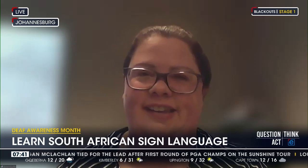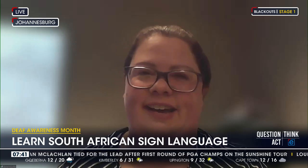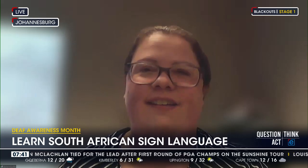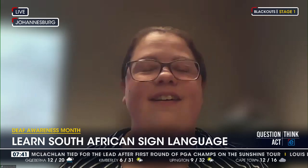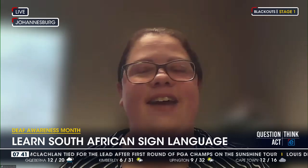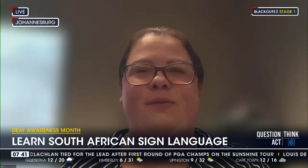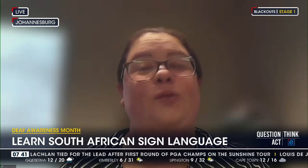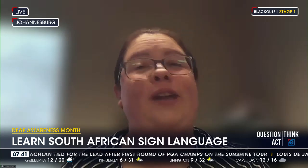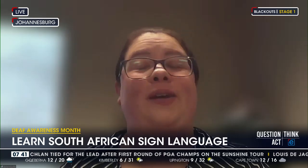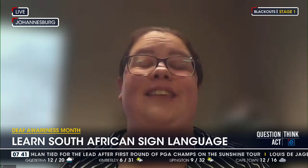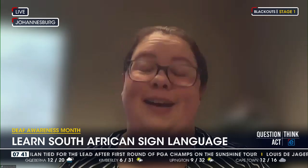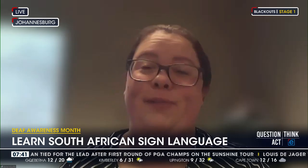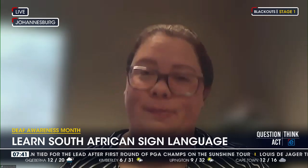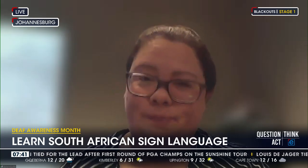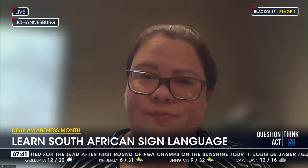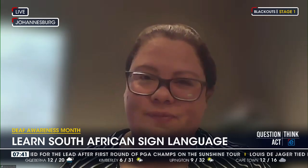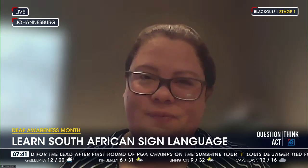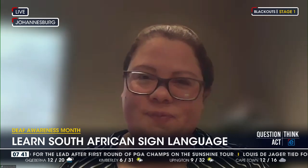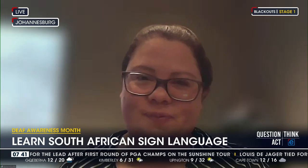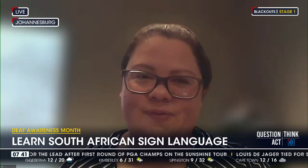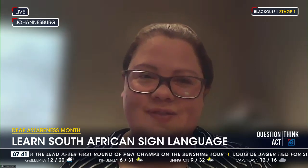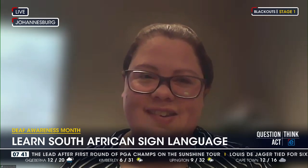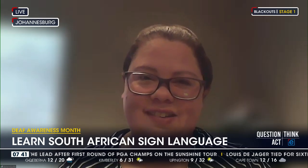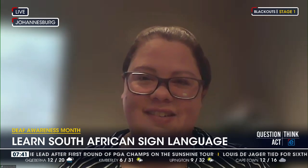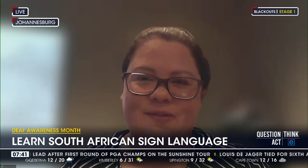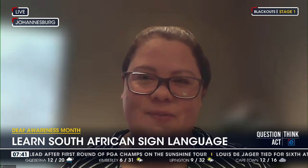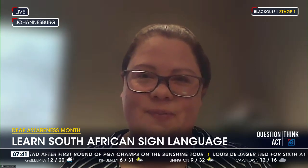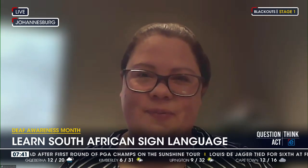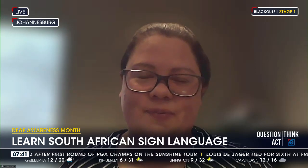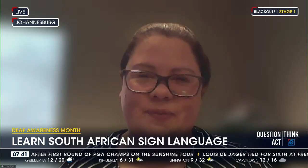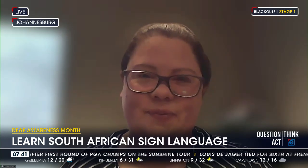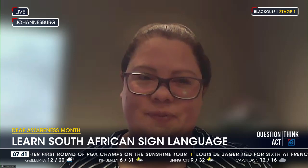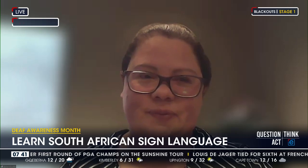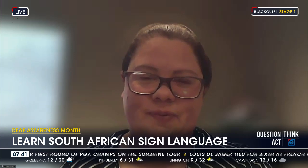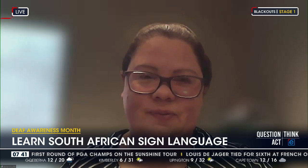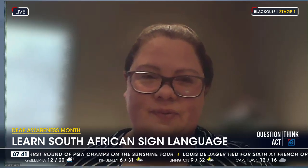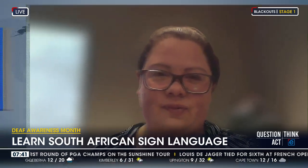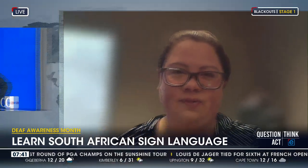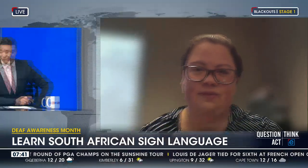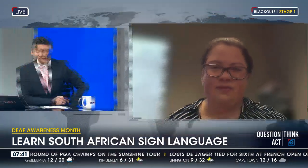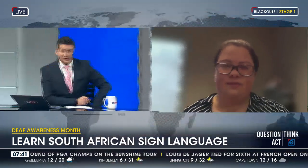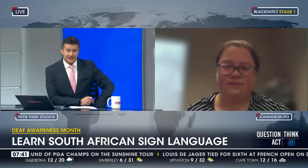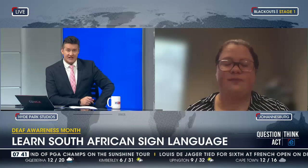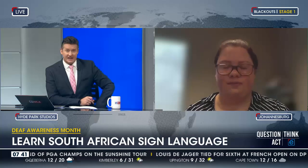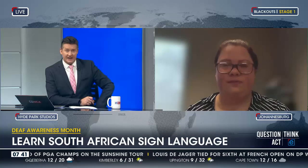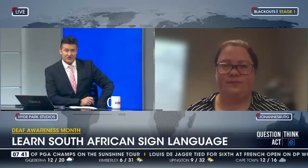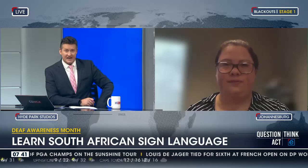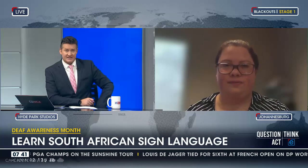to hear. And it was really well timed. But apart from having to now learn sign language, or you should be learning sign language as